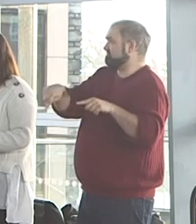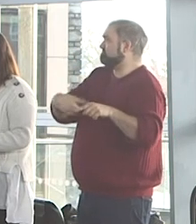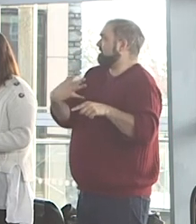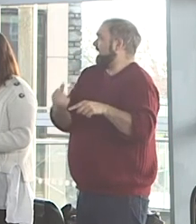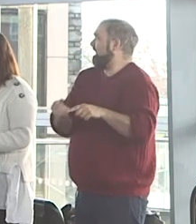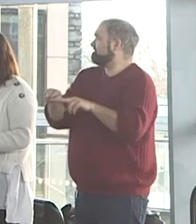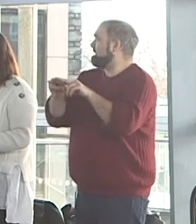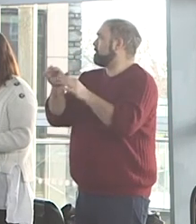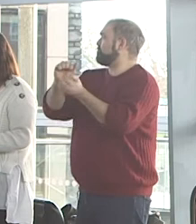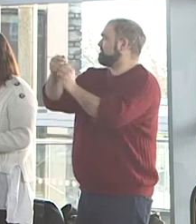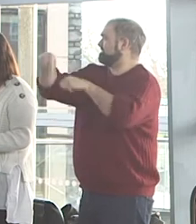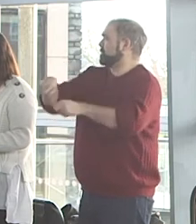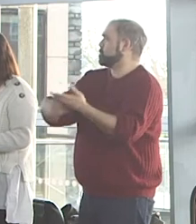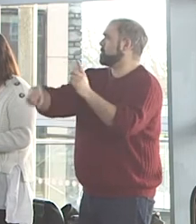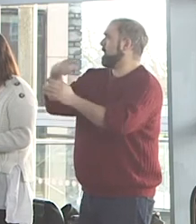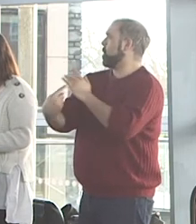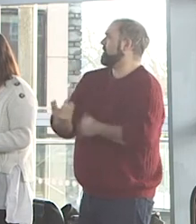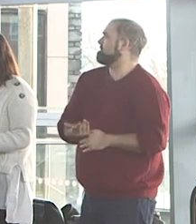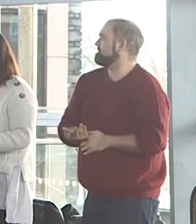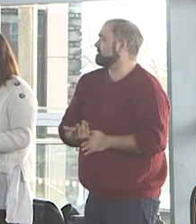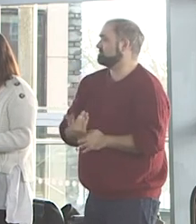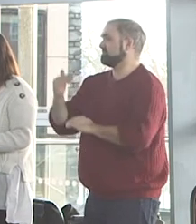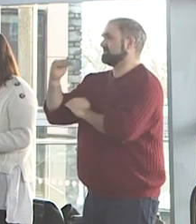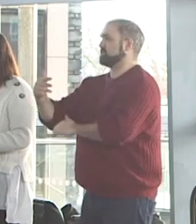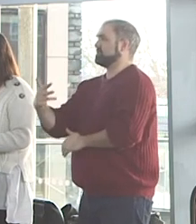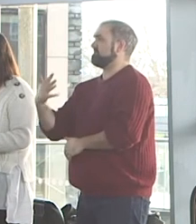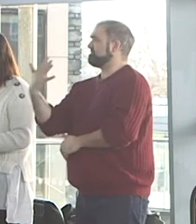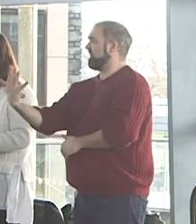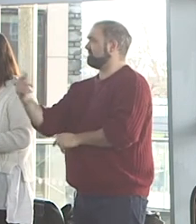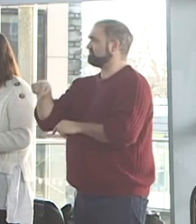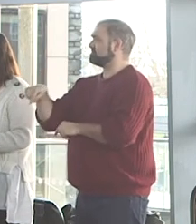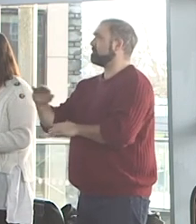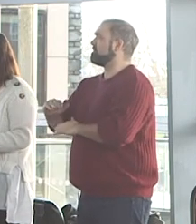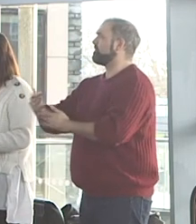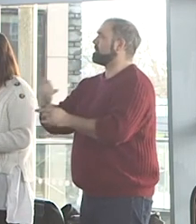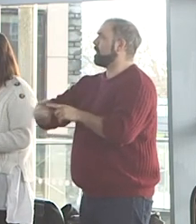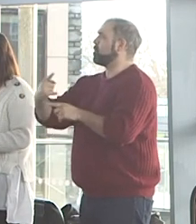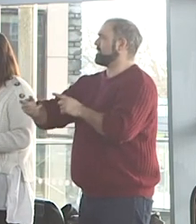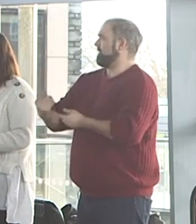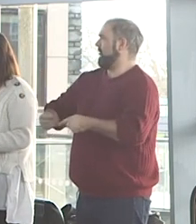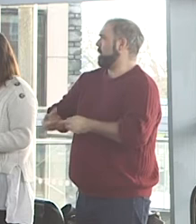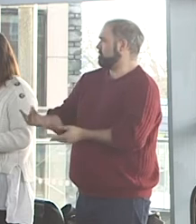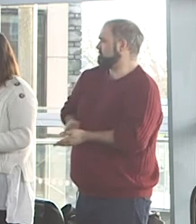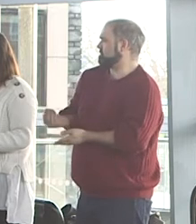already have family and friends in the UK. Under Section 95, they're provided with a weekly allowance of